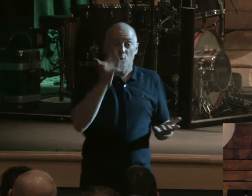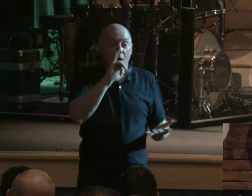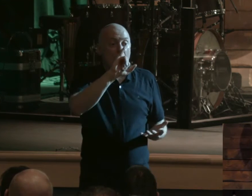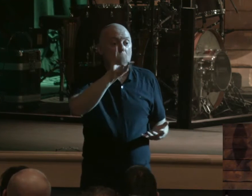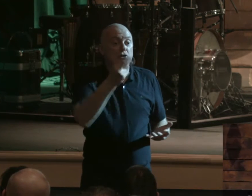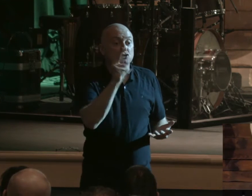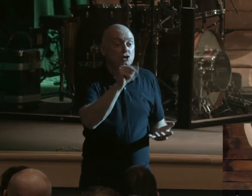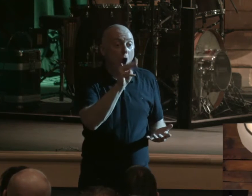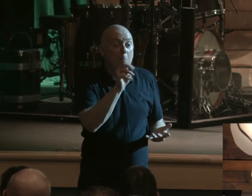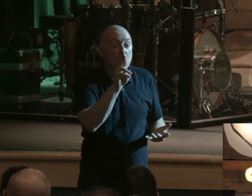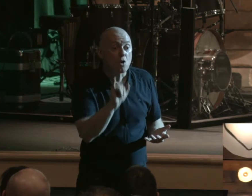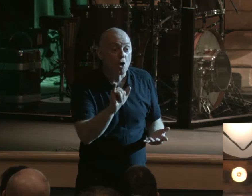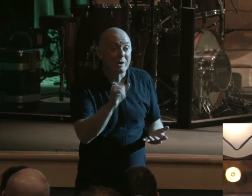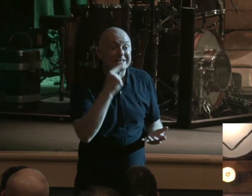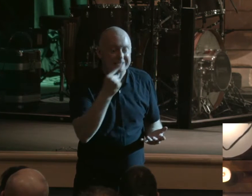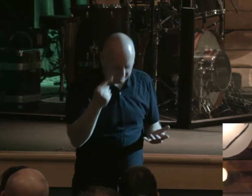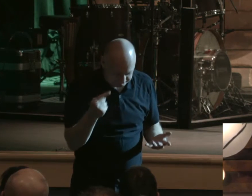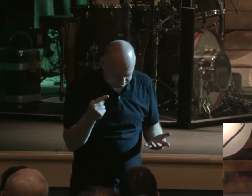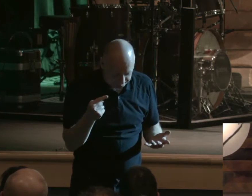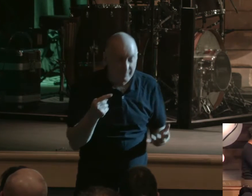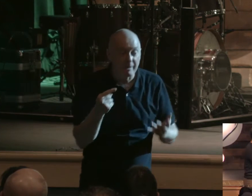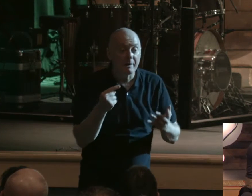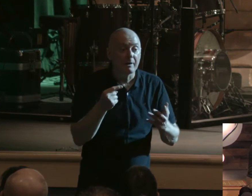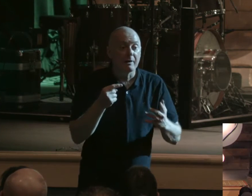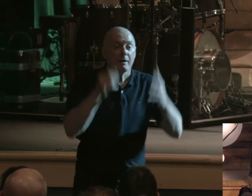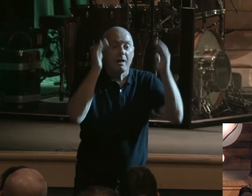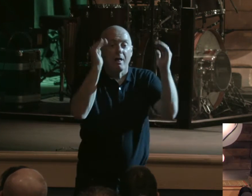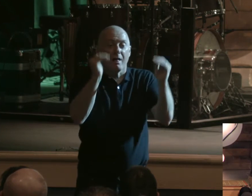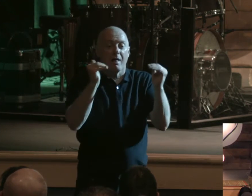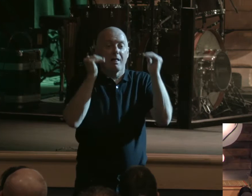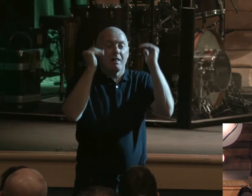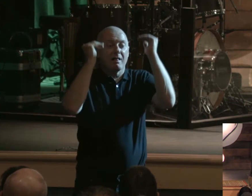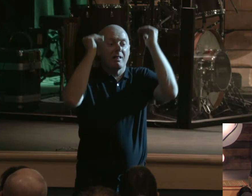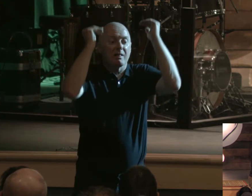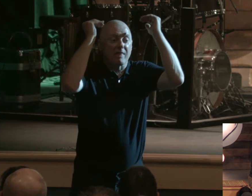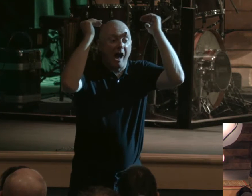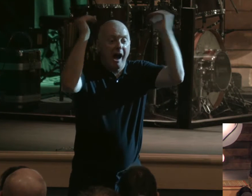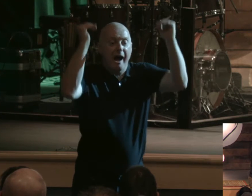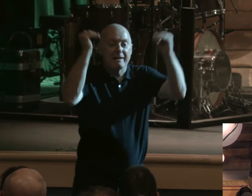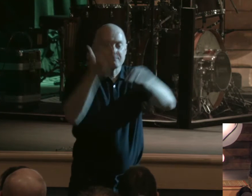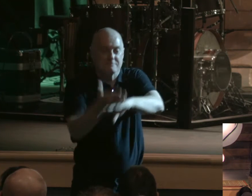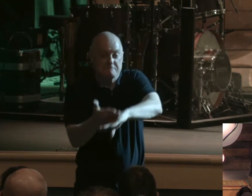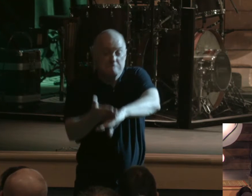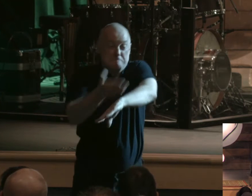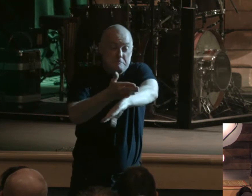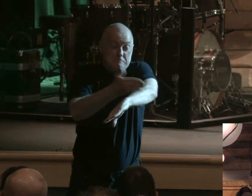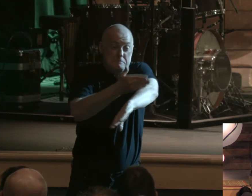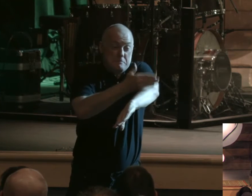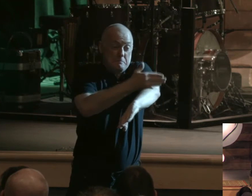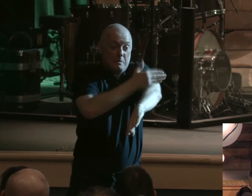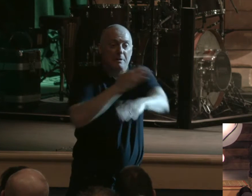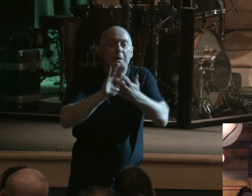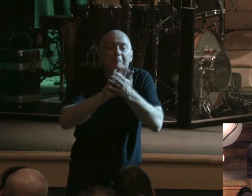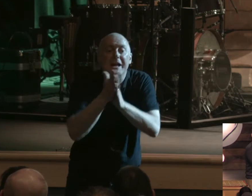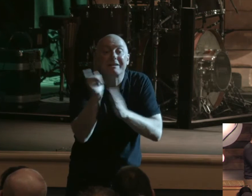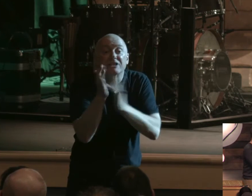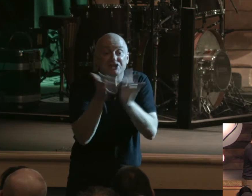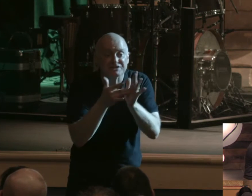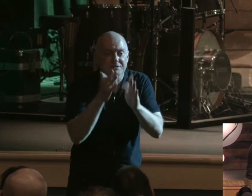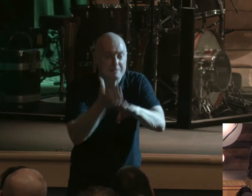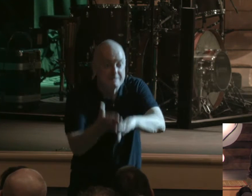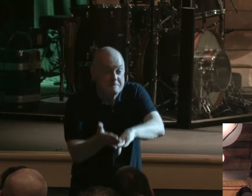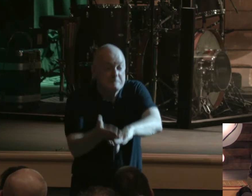John Murray said this about the fear of the Lord. He said, the highest reaches of sanctification, that's a big word for becoming more like Jesus